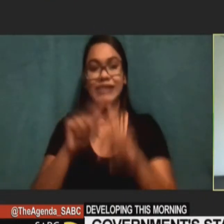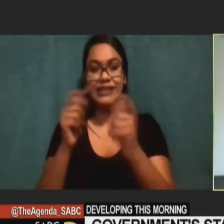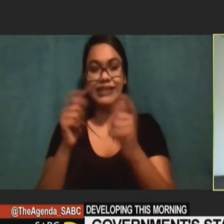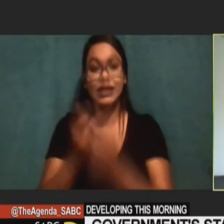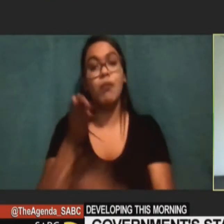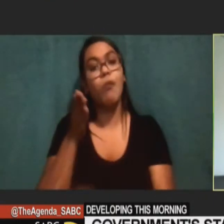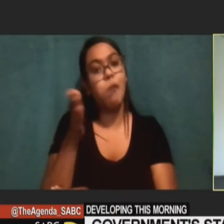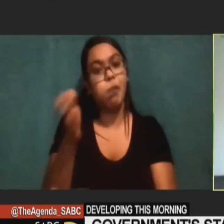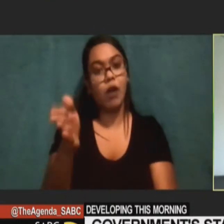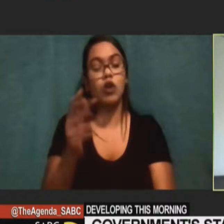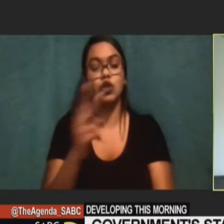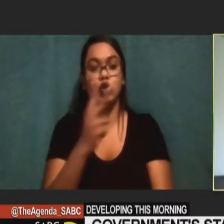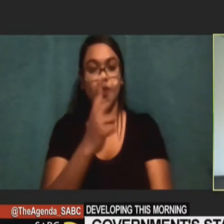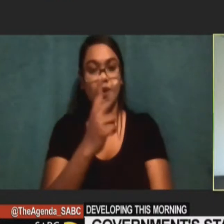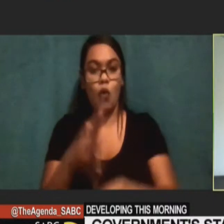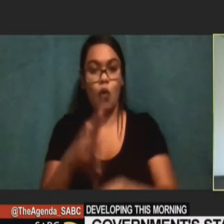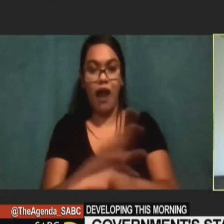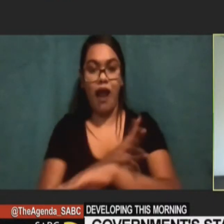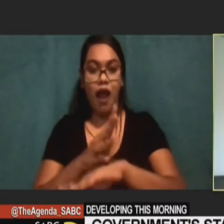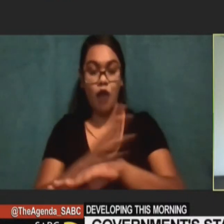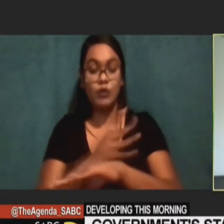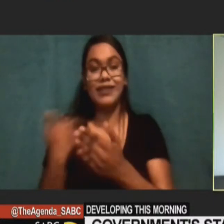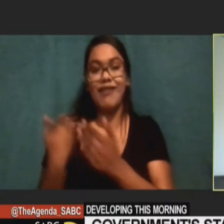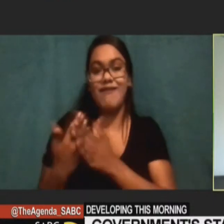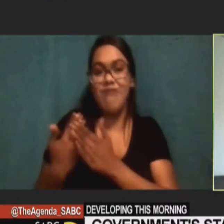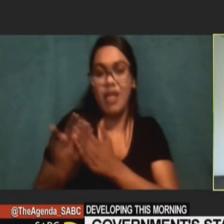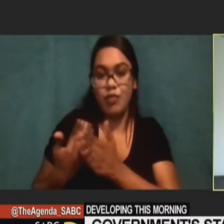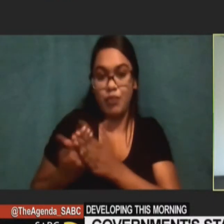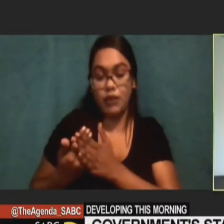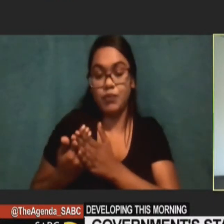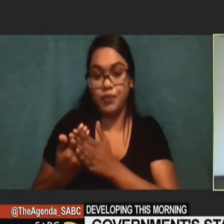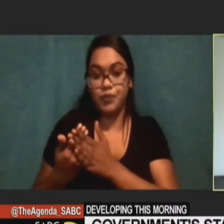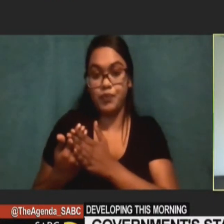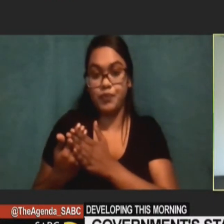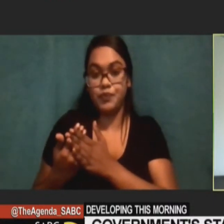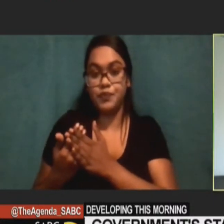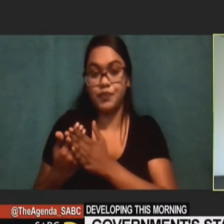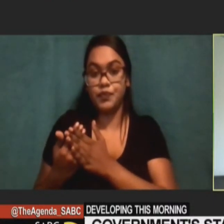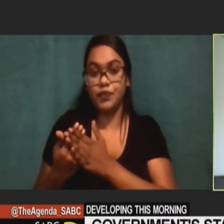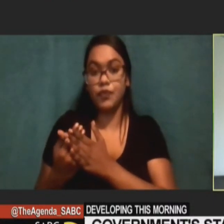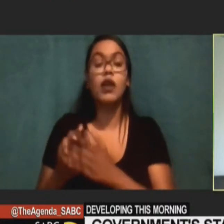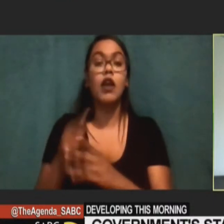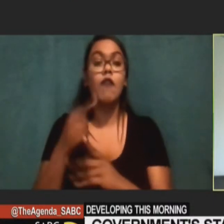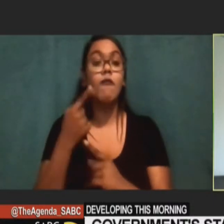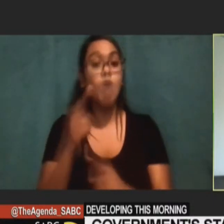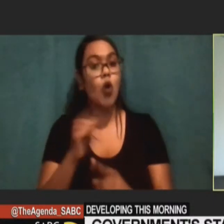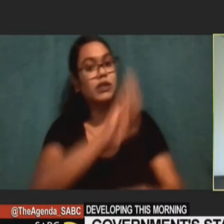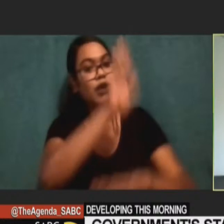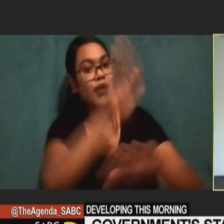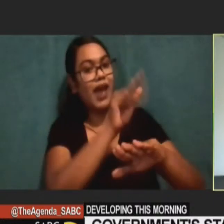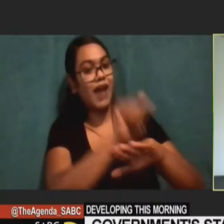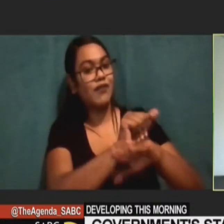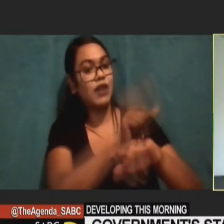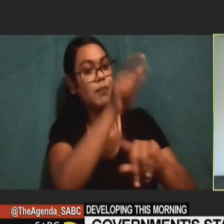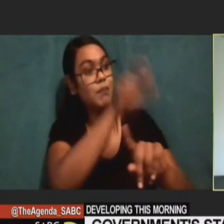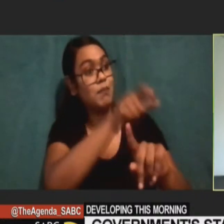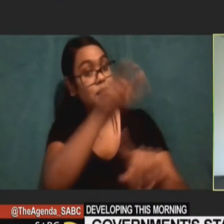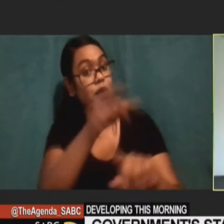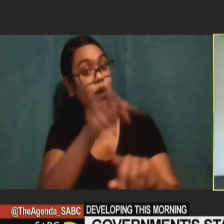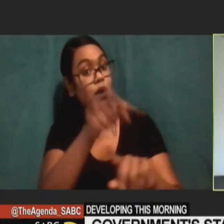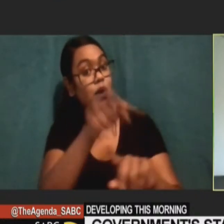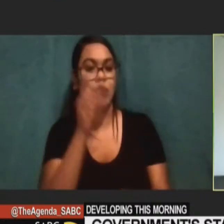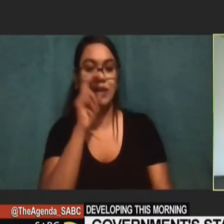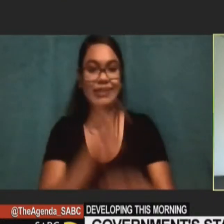standby to render the necessary consular services to South Africans who may require this. Let me just